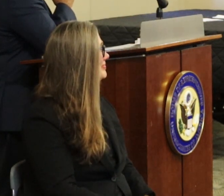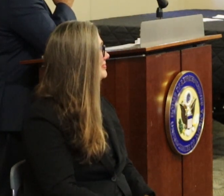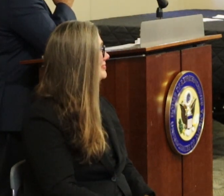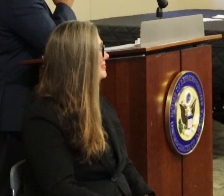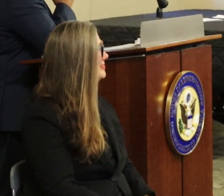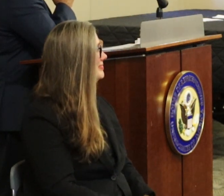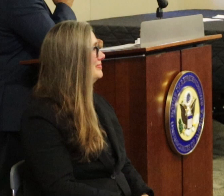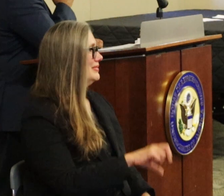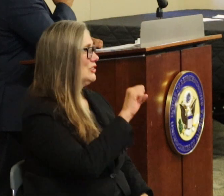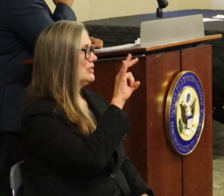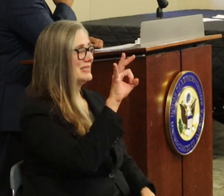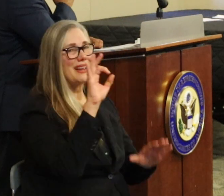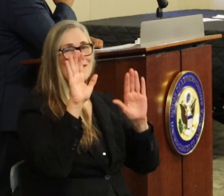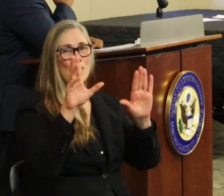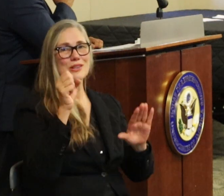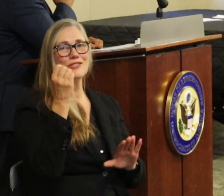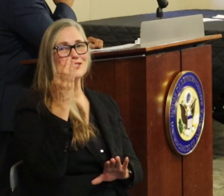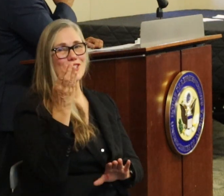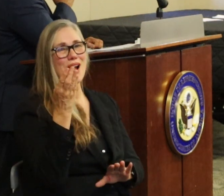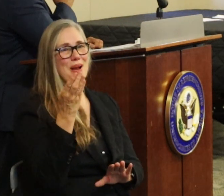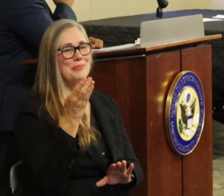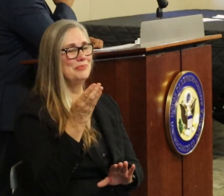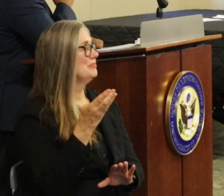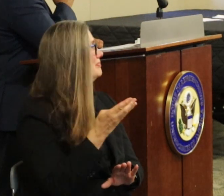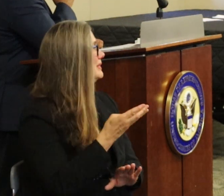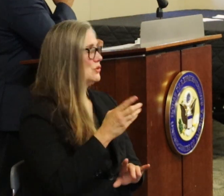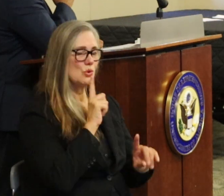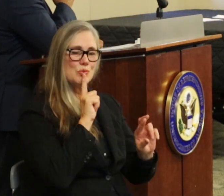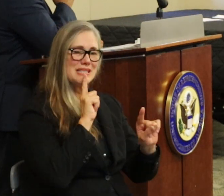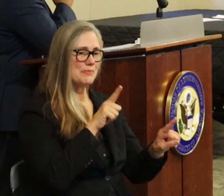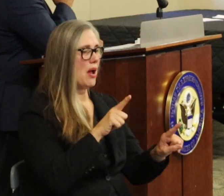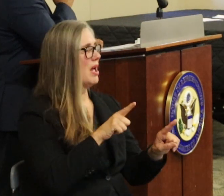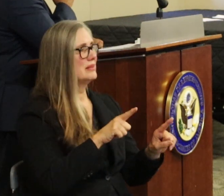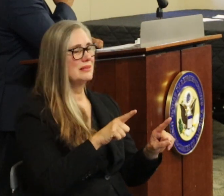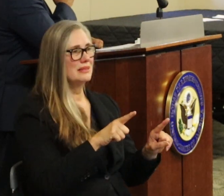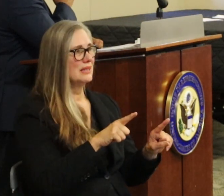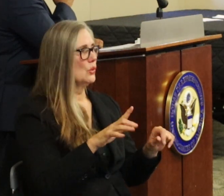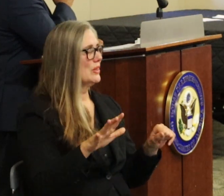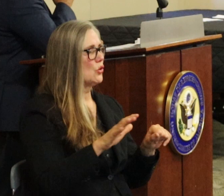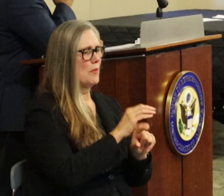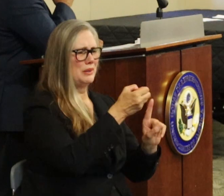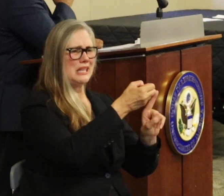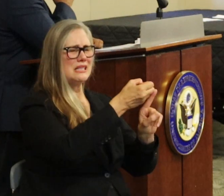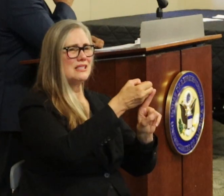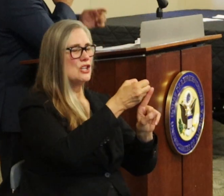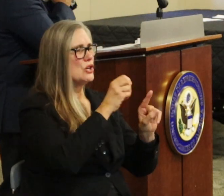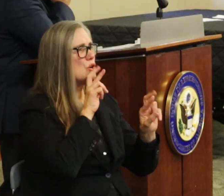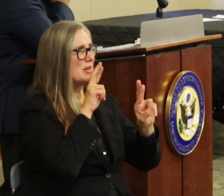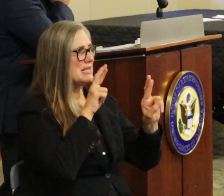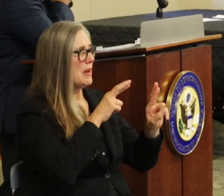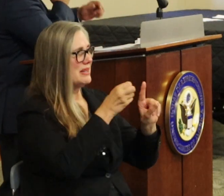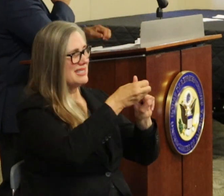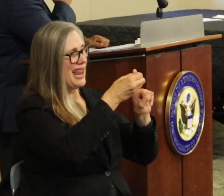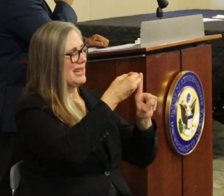staff does a great job of getting and complex responses back to people. Well, thank you. And we very much put it closer